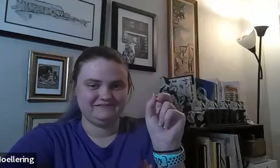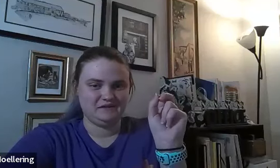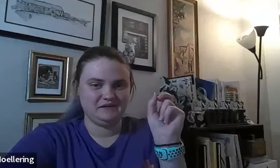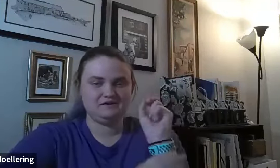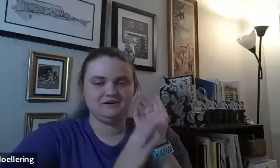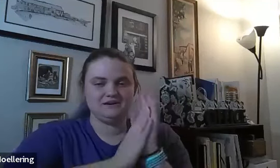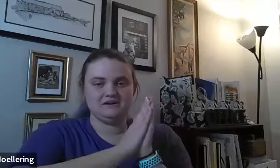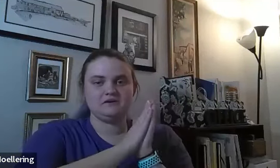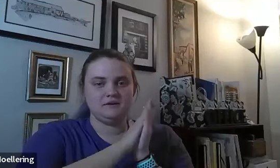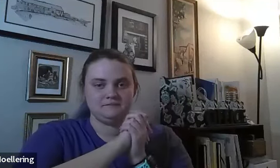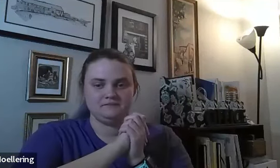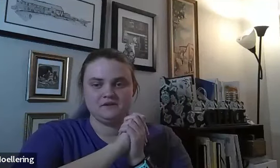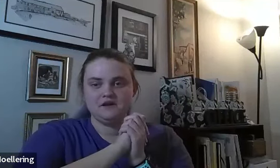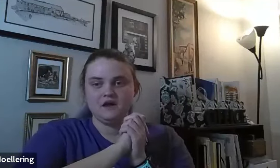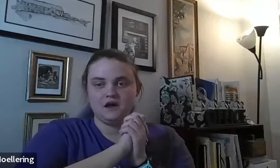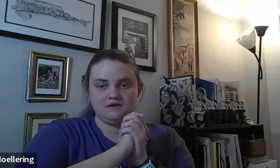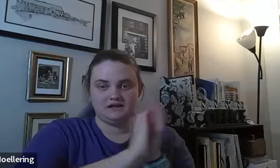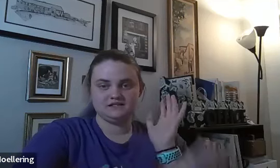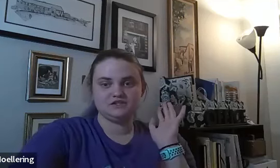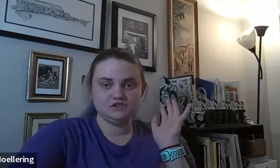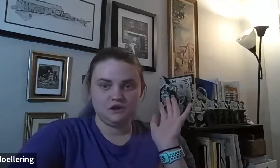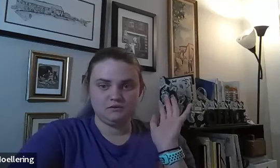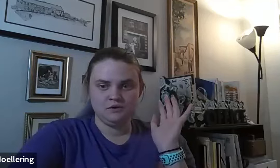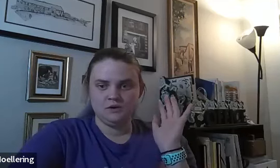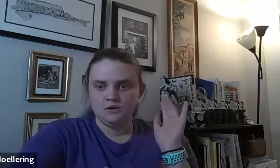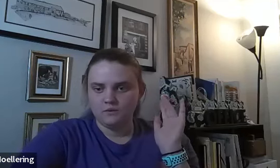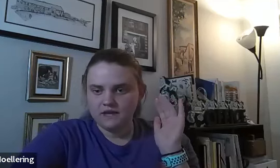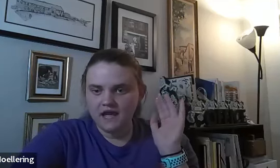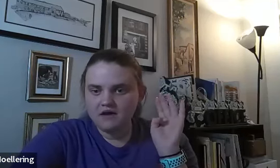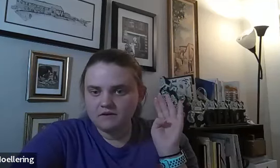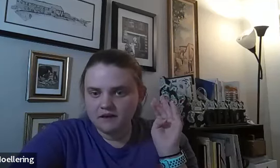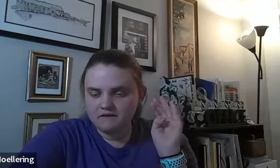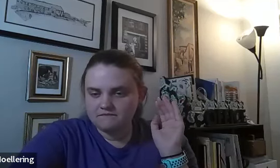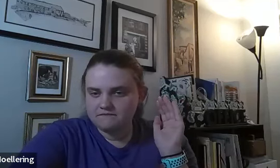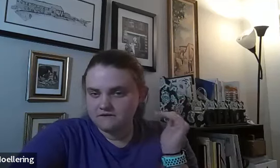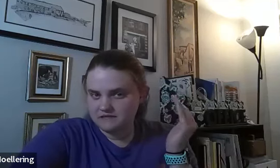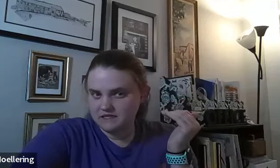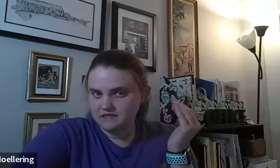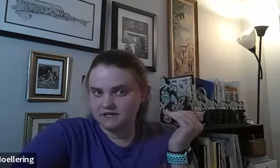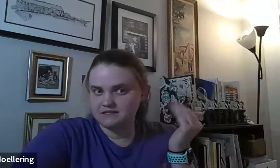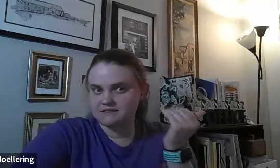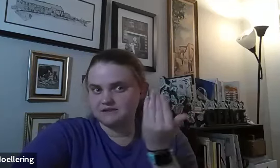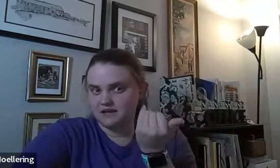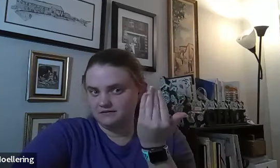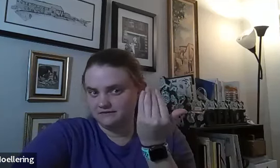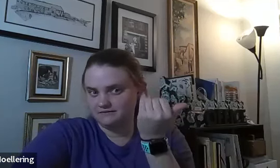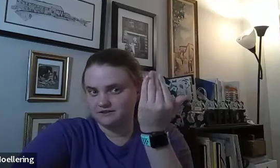There we go. Good. Okay. All right. So we have about 15 minutes left. There's our